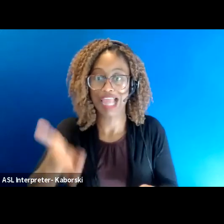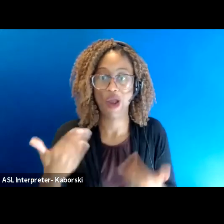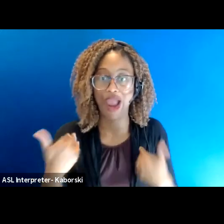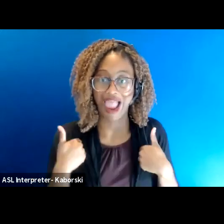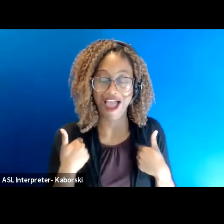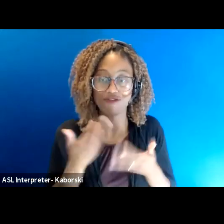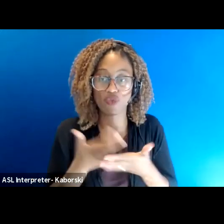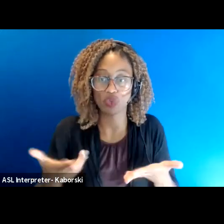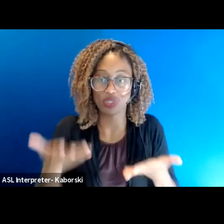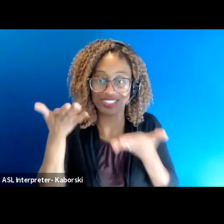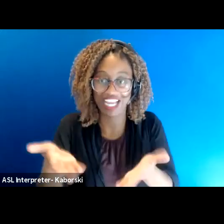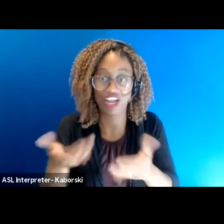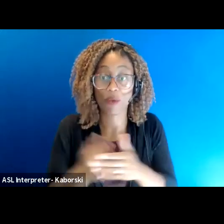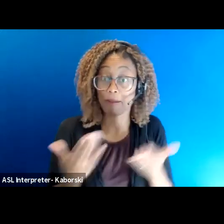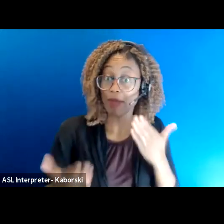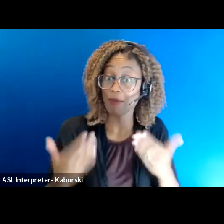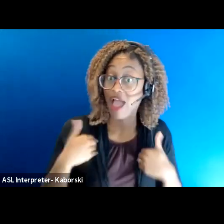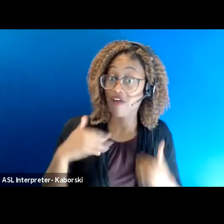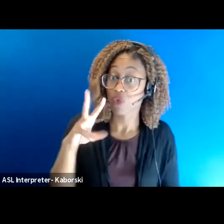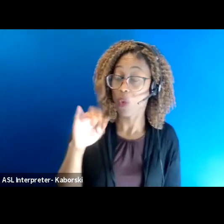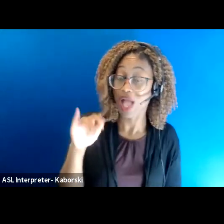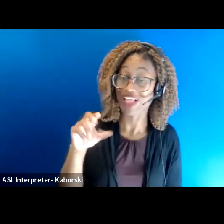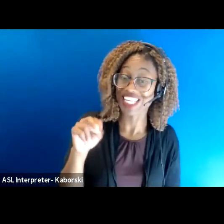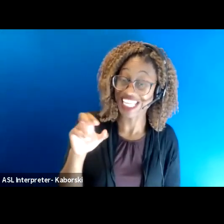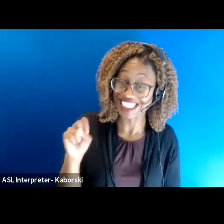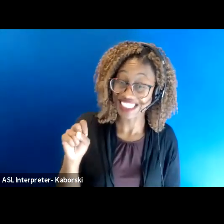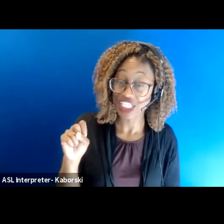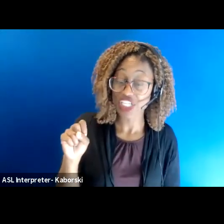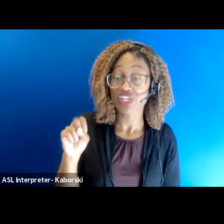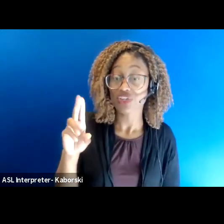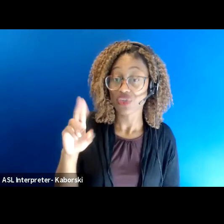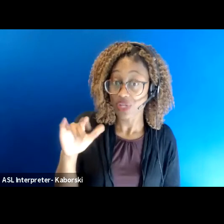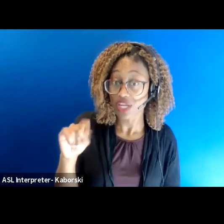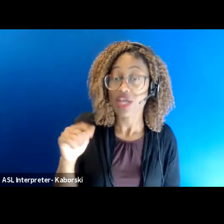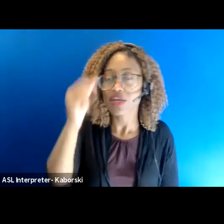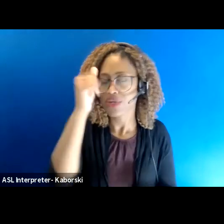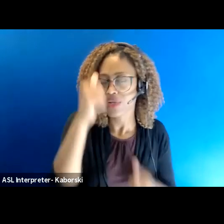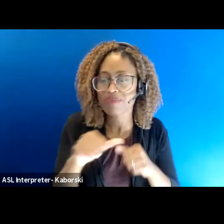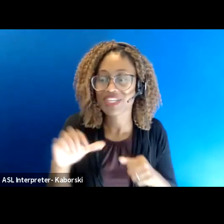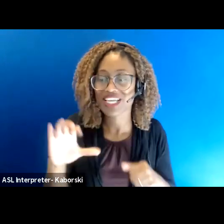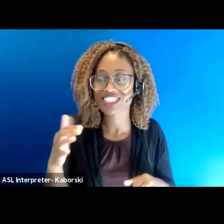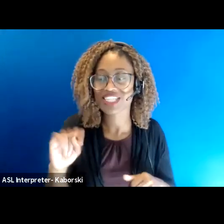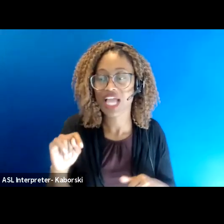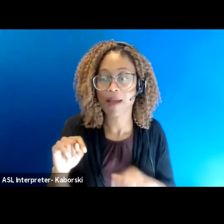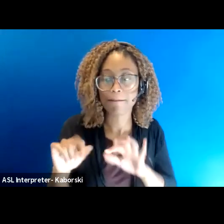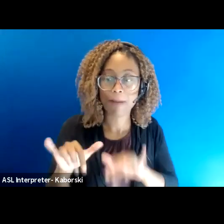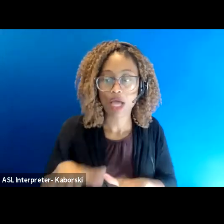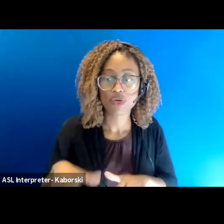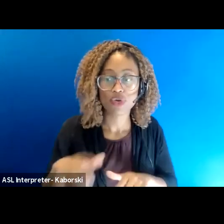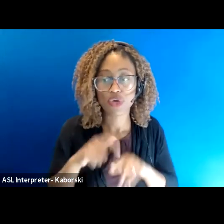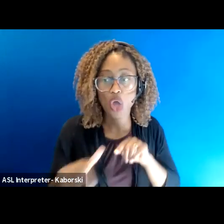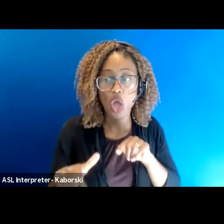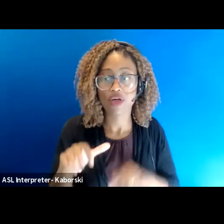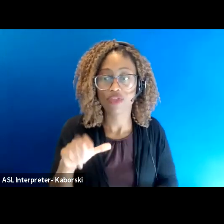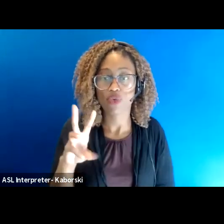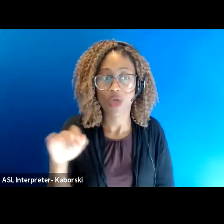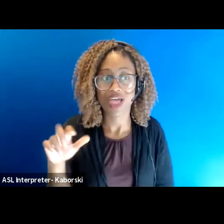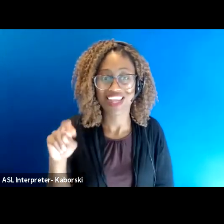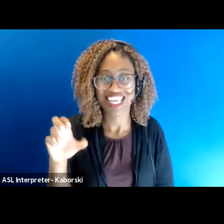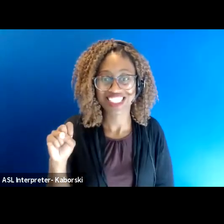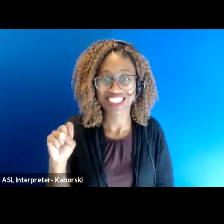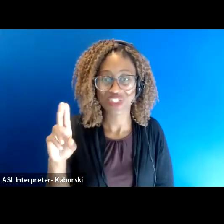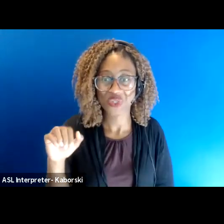unit. I think I heard someone talking about in the chat box about, why don't we just call a wellness unit to come out and